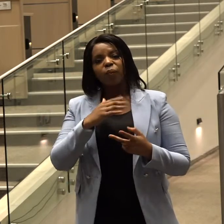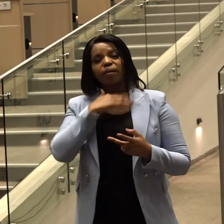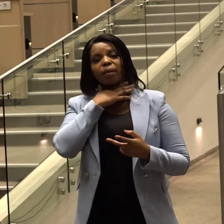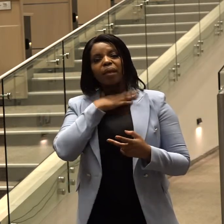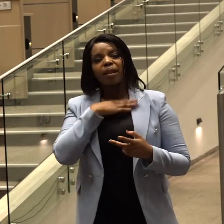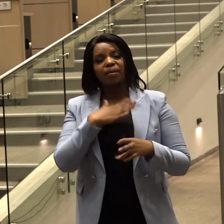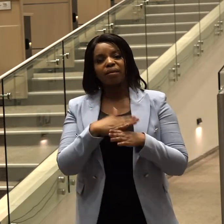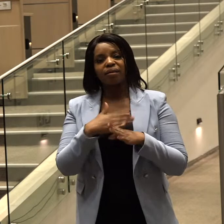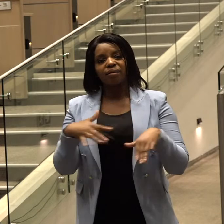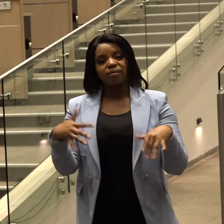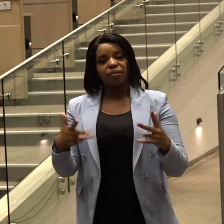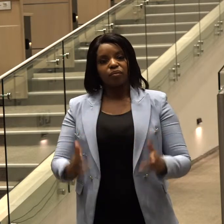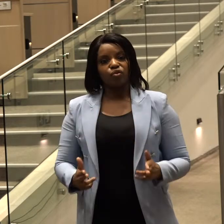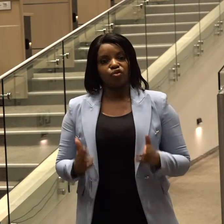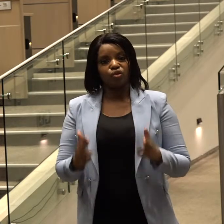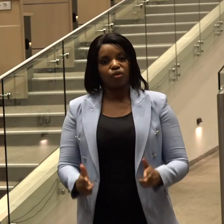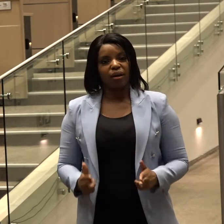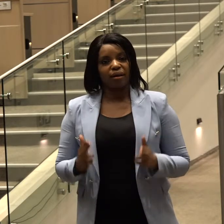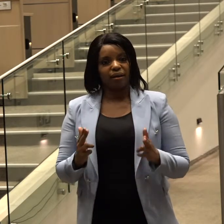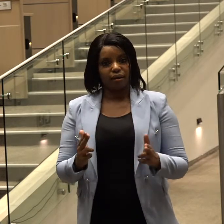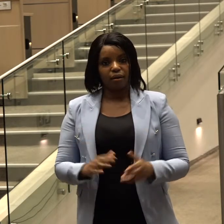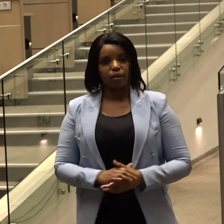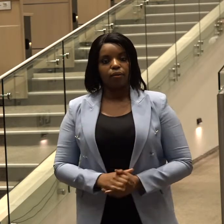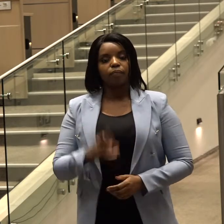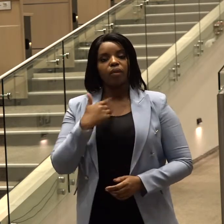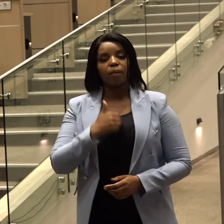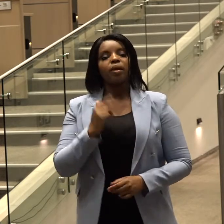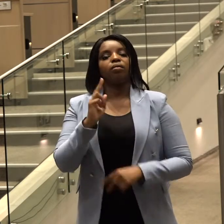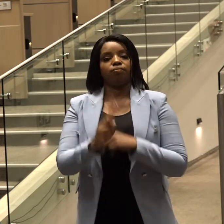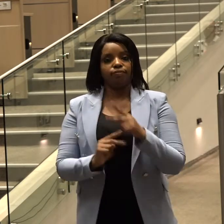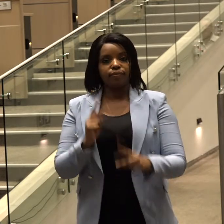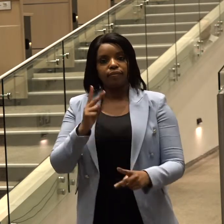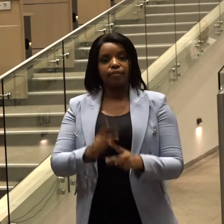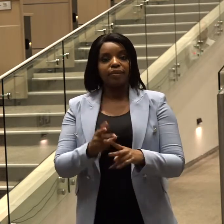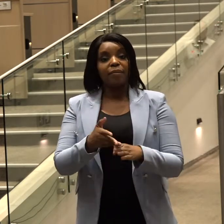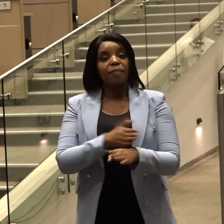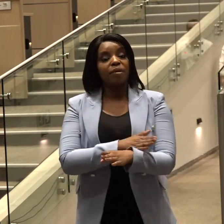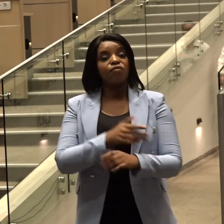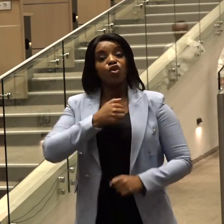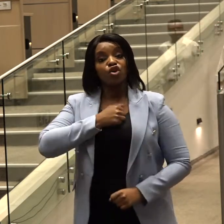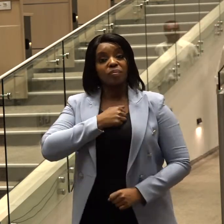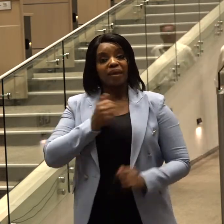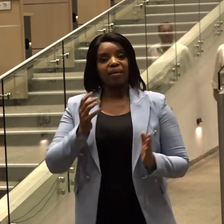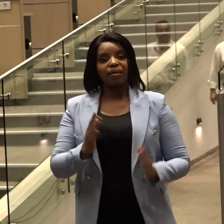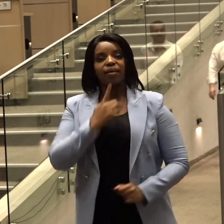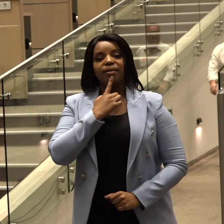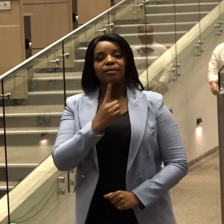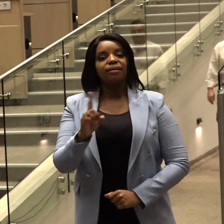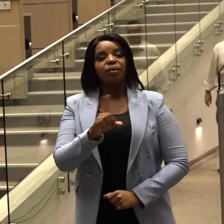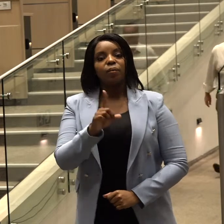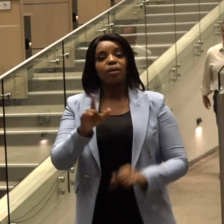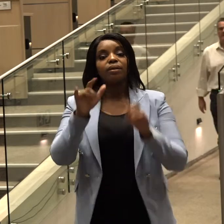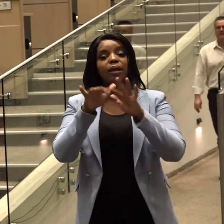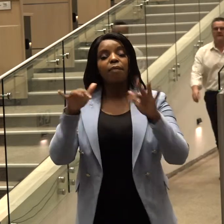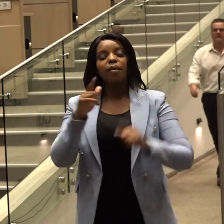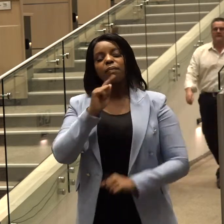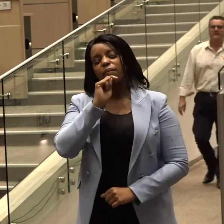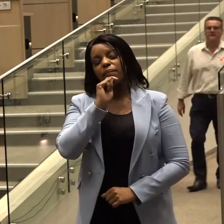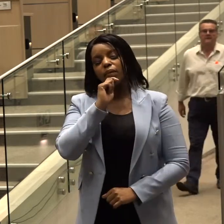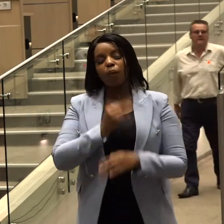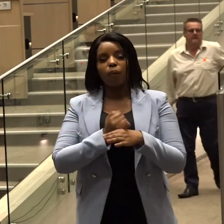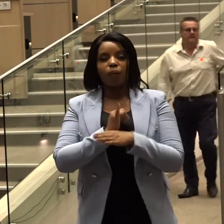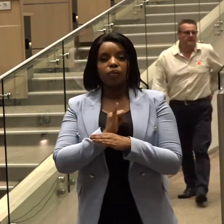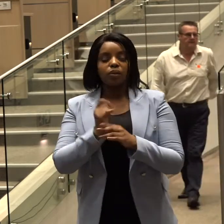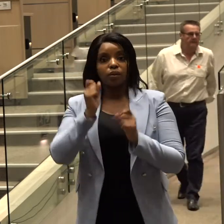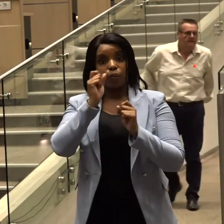so I'll reiterate what the other speaker has said about people having to work up to wake up in the wee hours of the morning